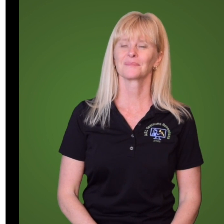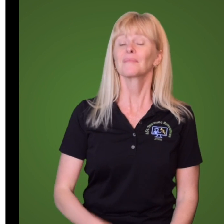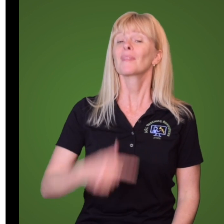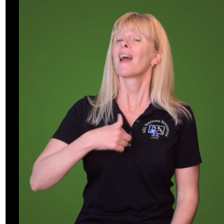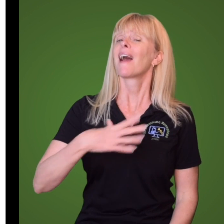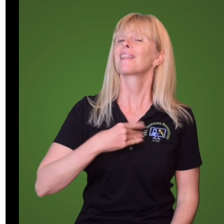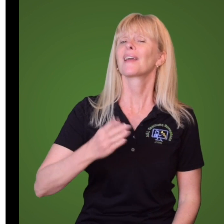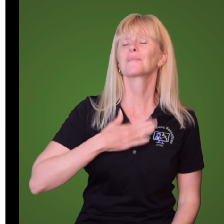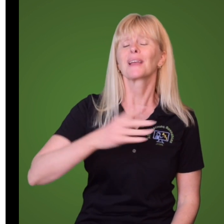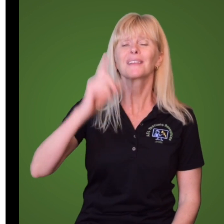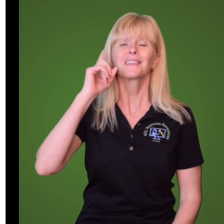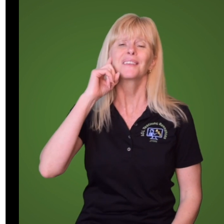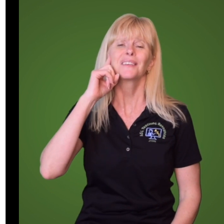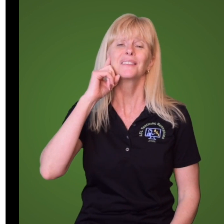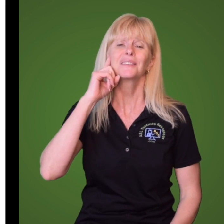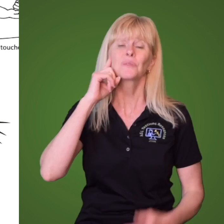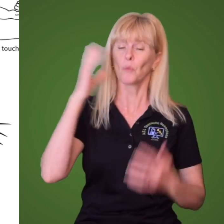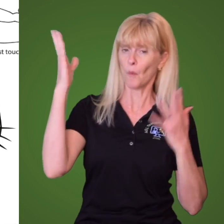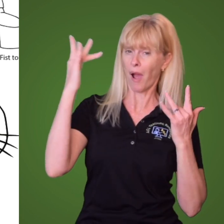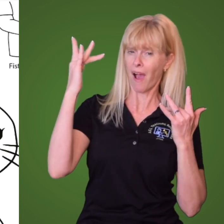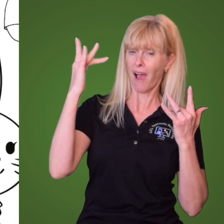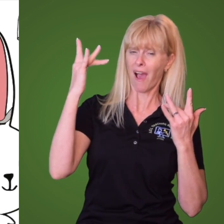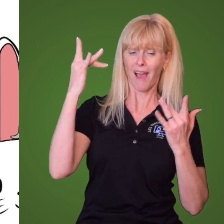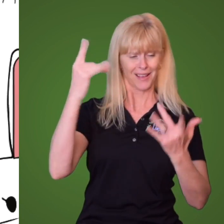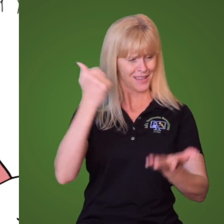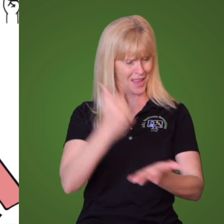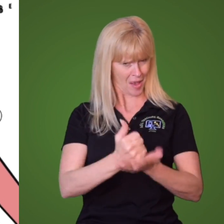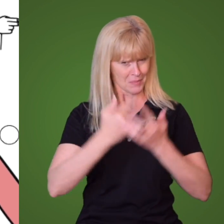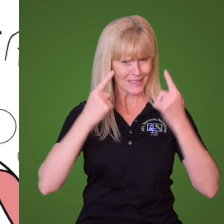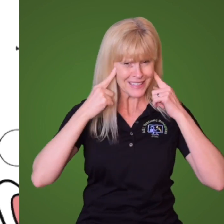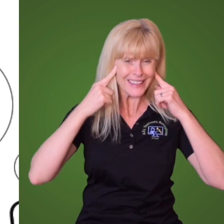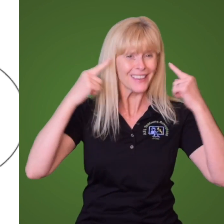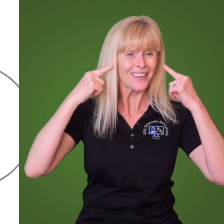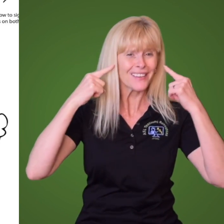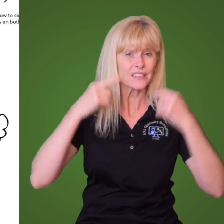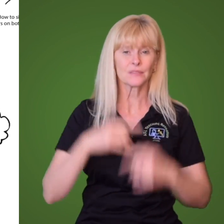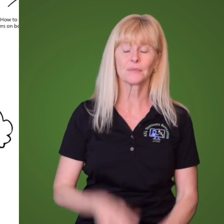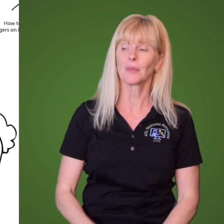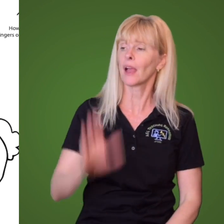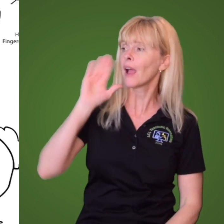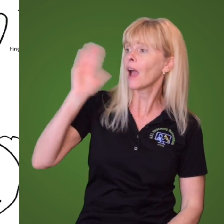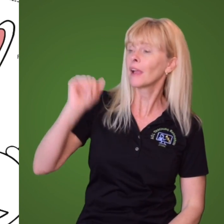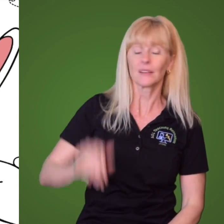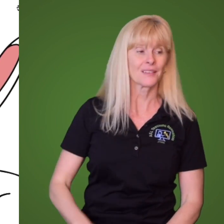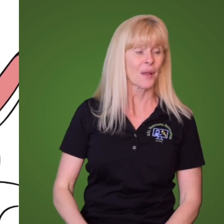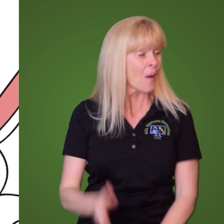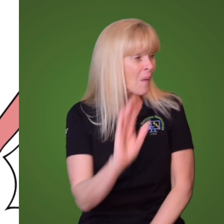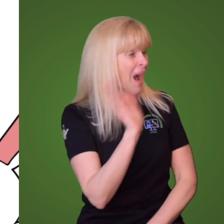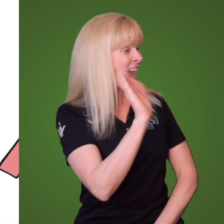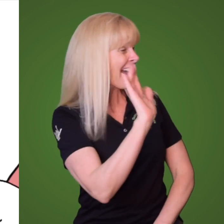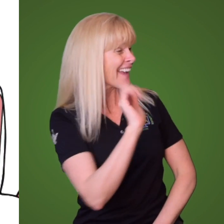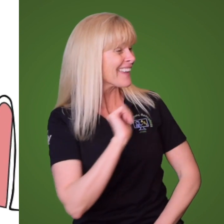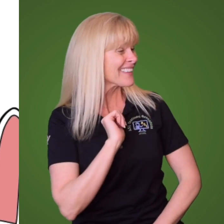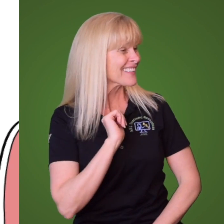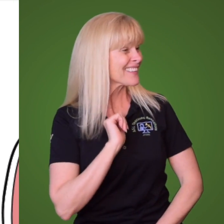I like my ears. They help me hear. Hi. Hi.